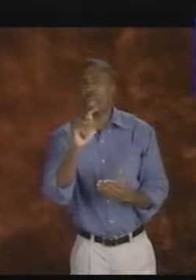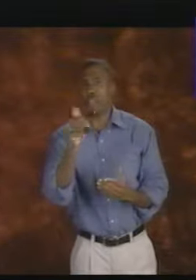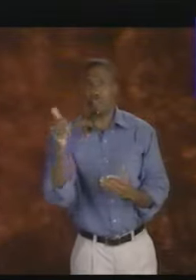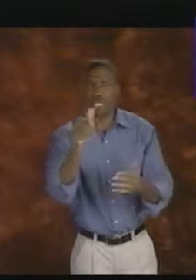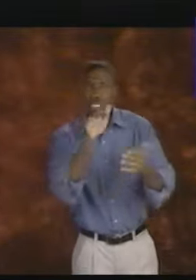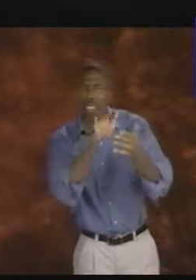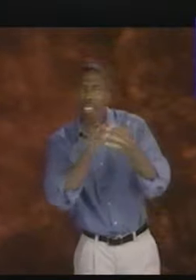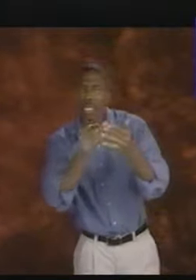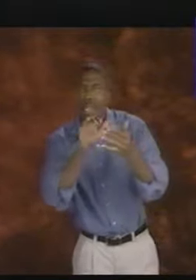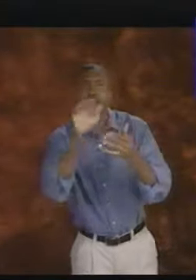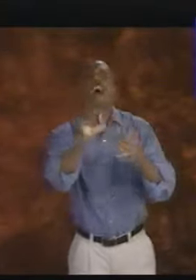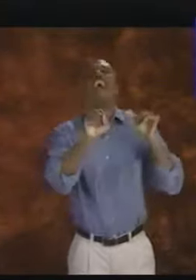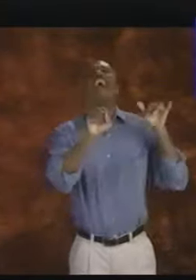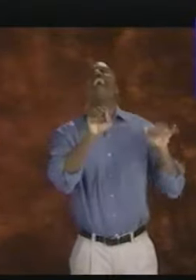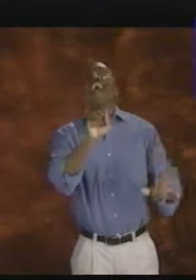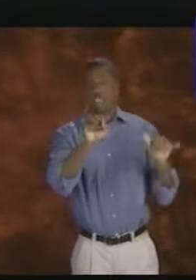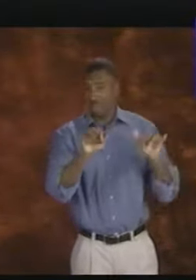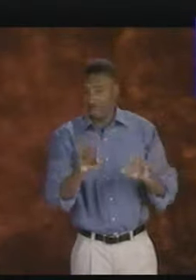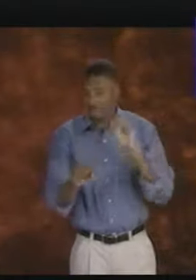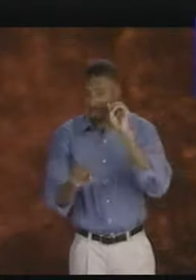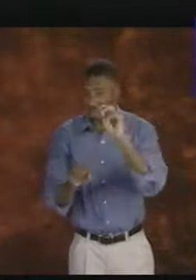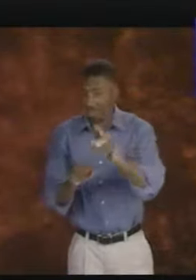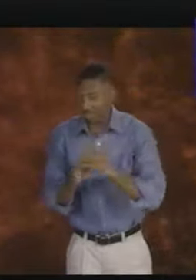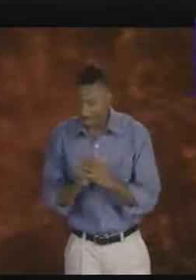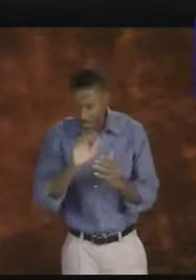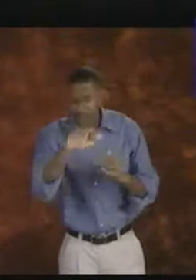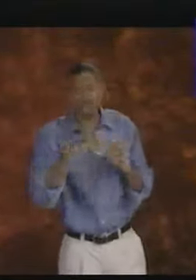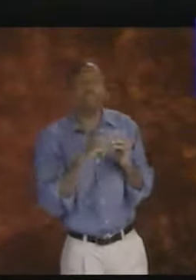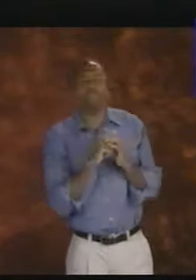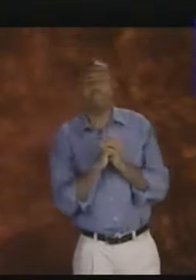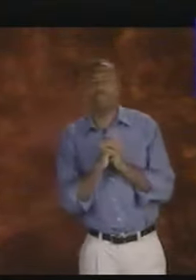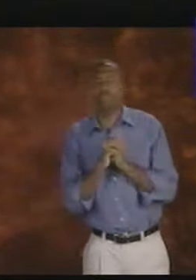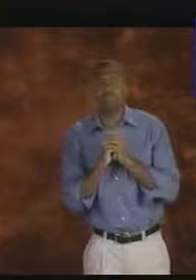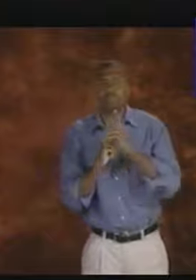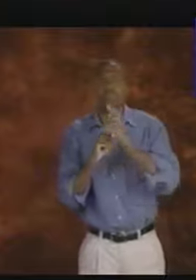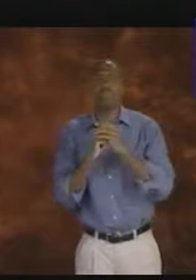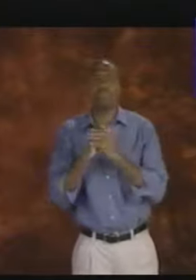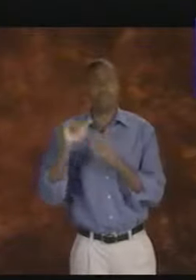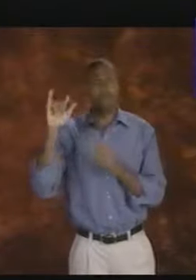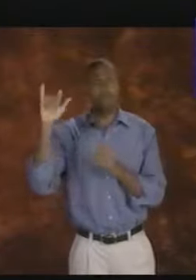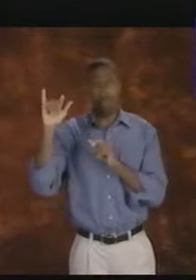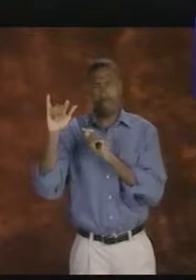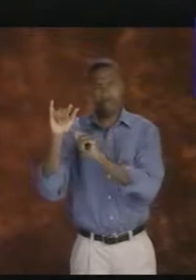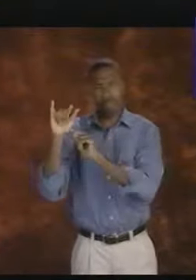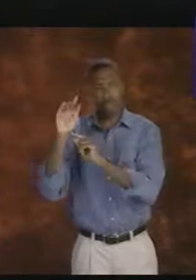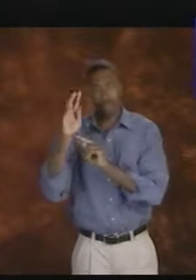I'll give you some hints to see if you can figure out what is meant by biomimetics.